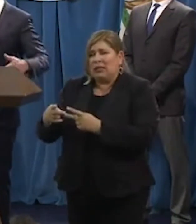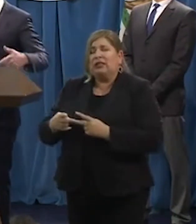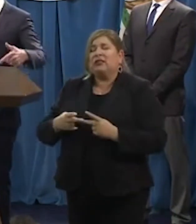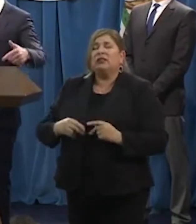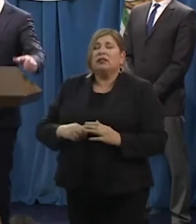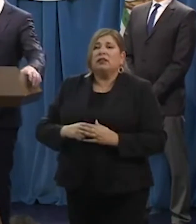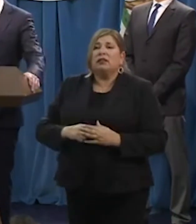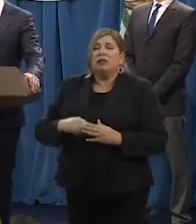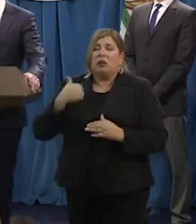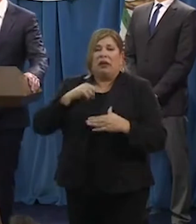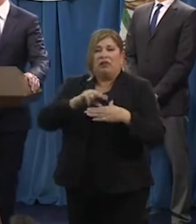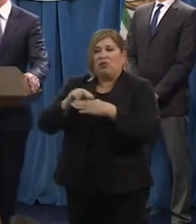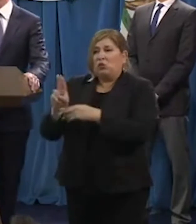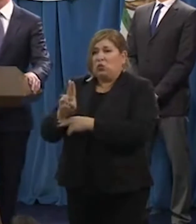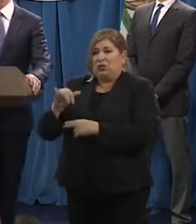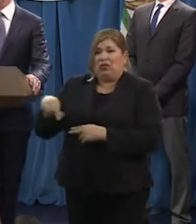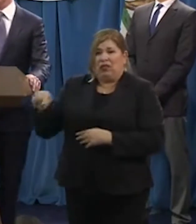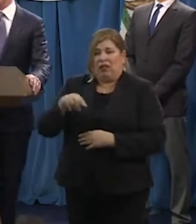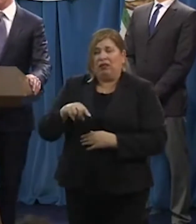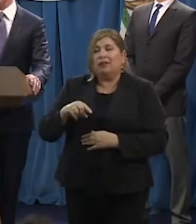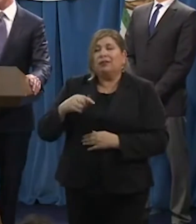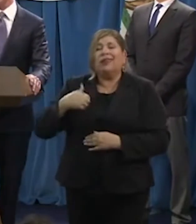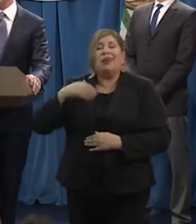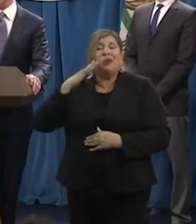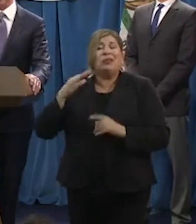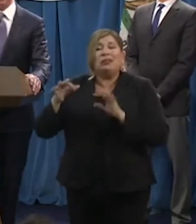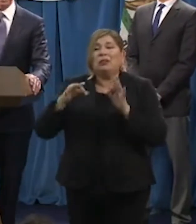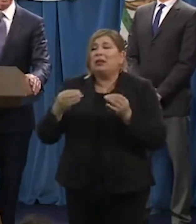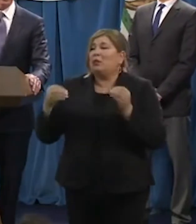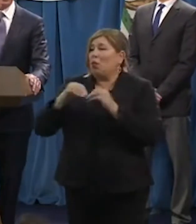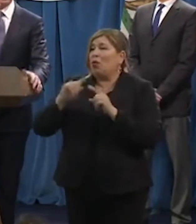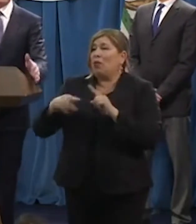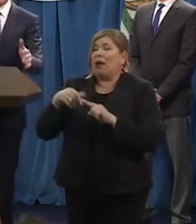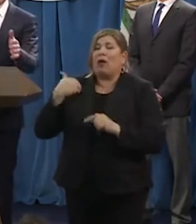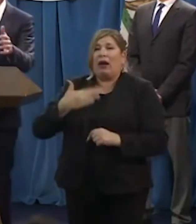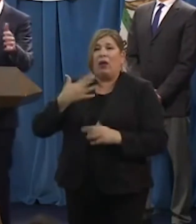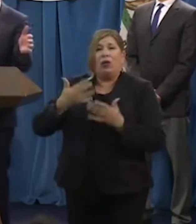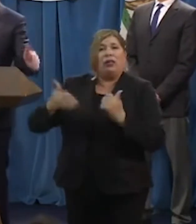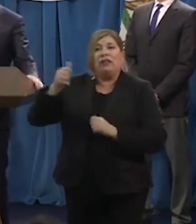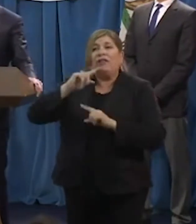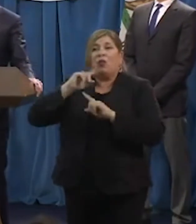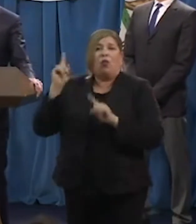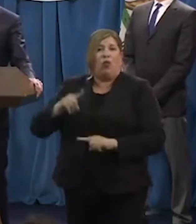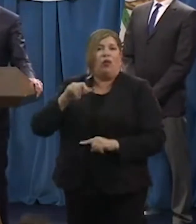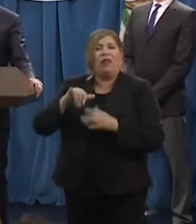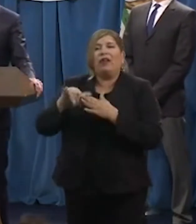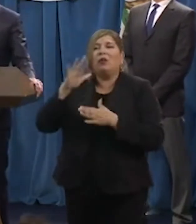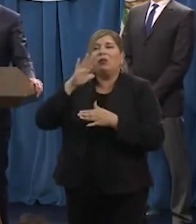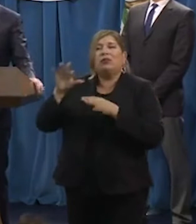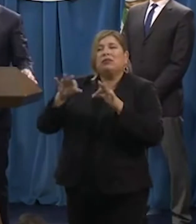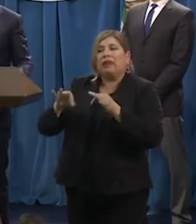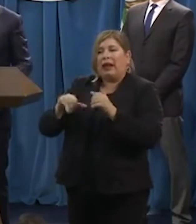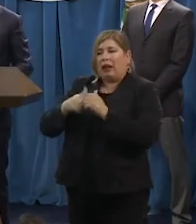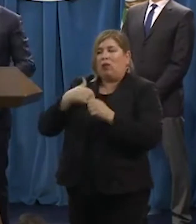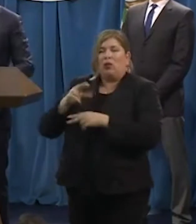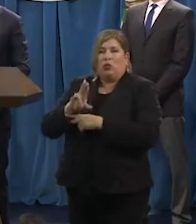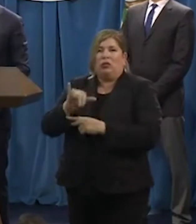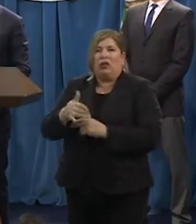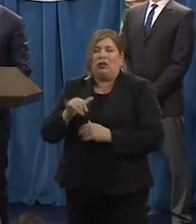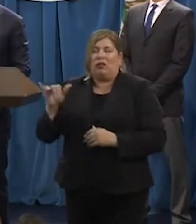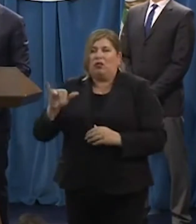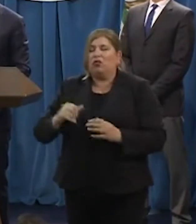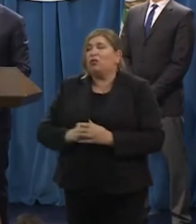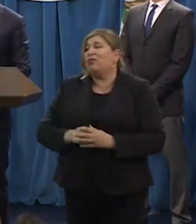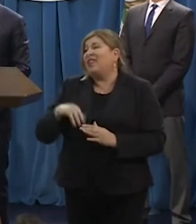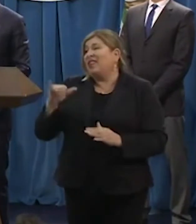order that further advances that cause as well. So that's broad strokes where we are with the